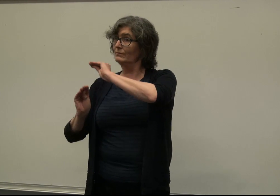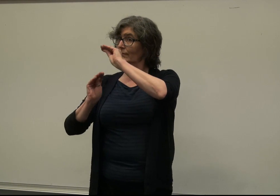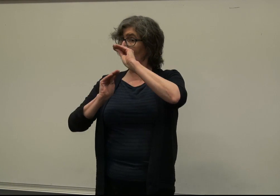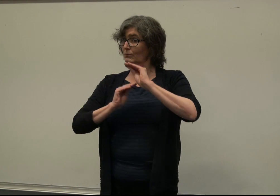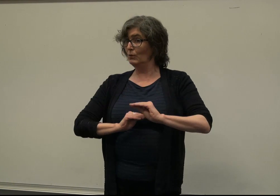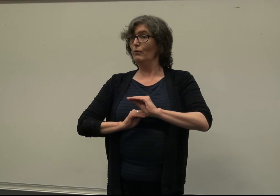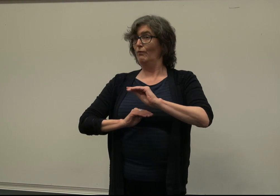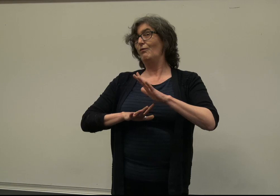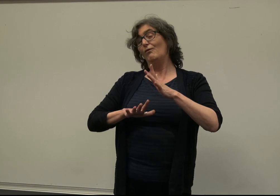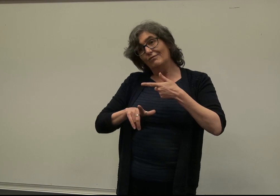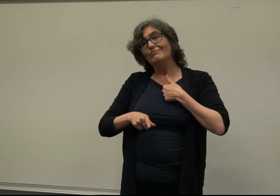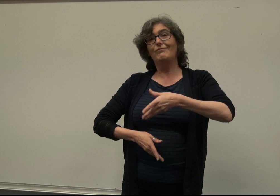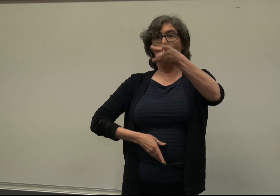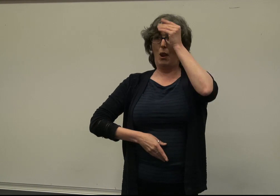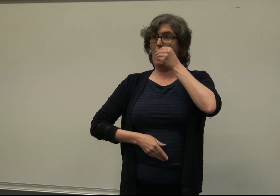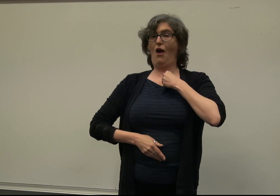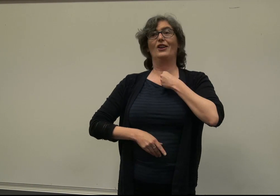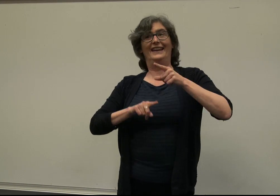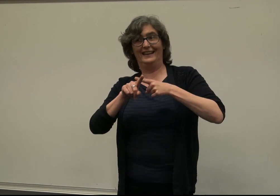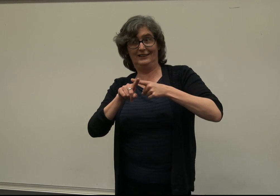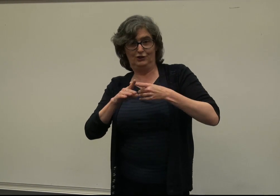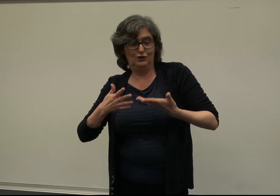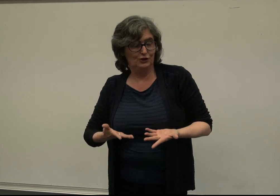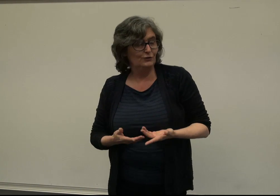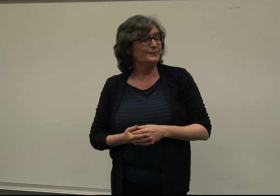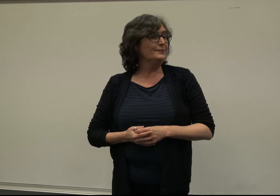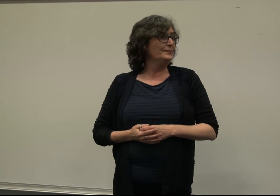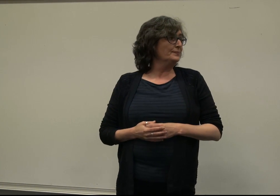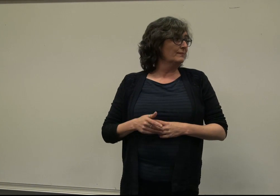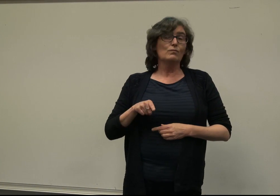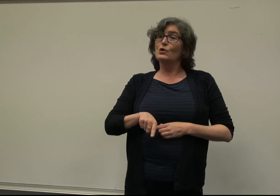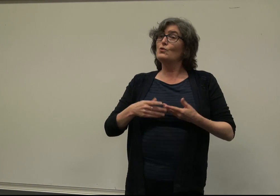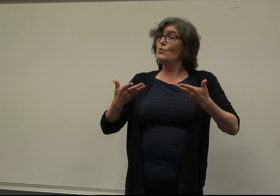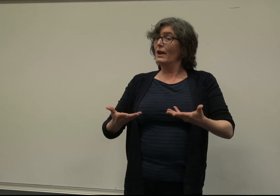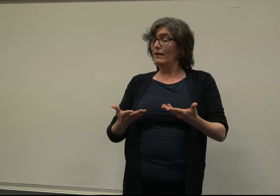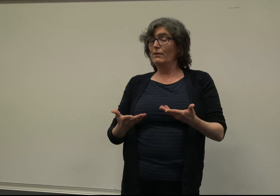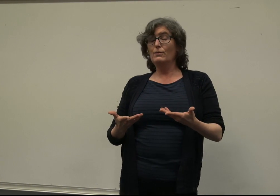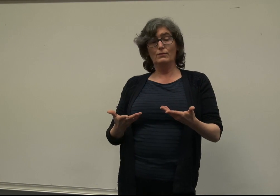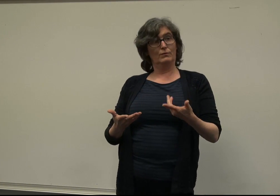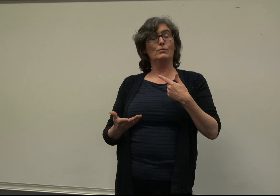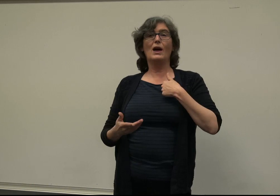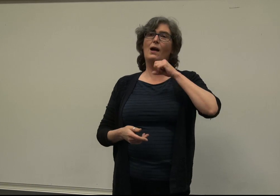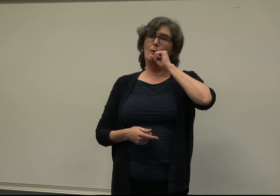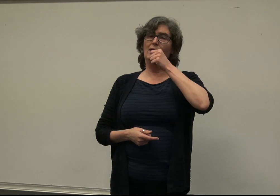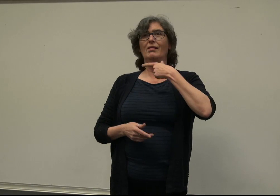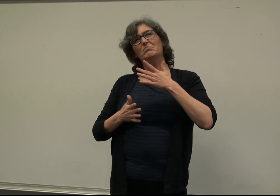I was a teenager. So I'm going to give you a